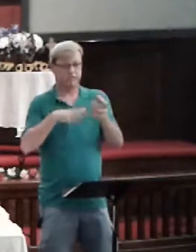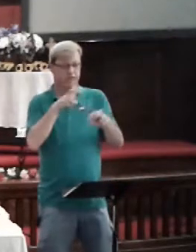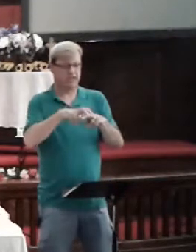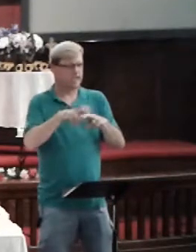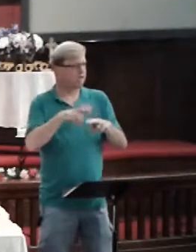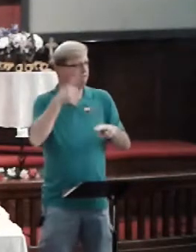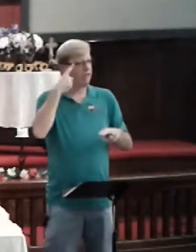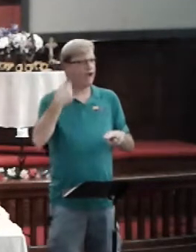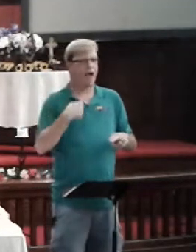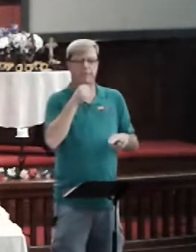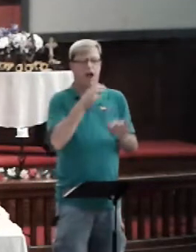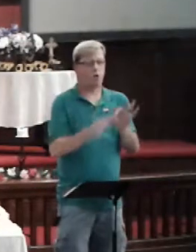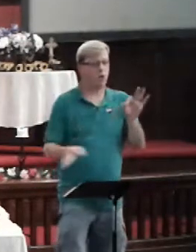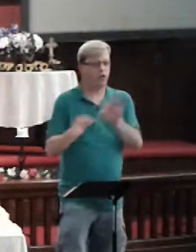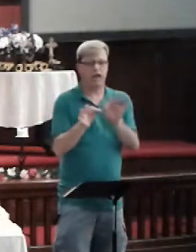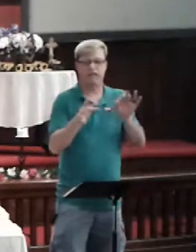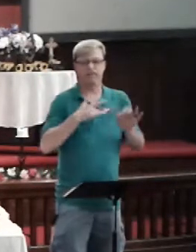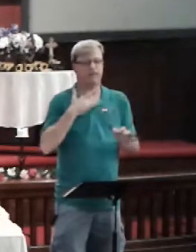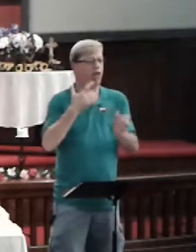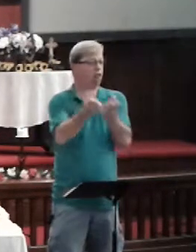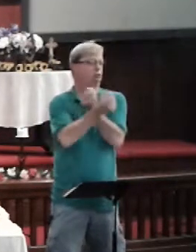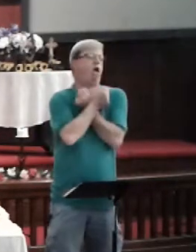now and you think, I'm not worthy to be loved.